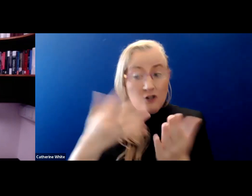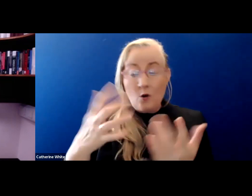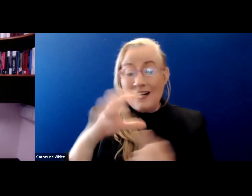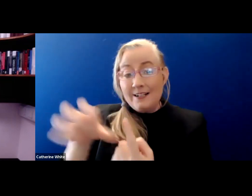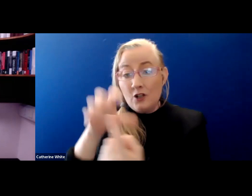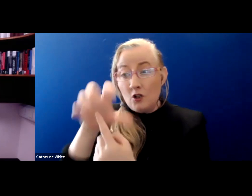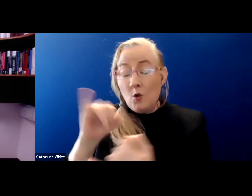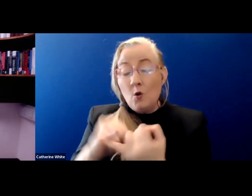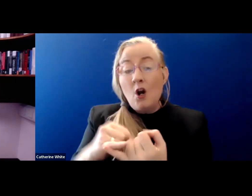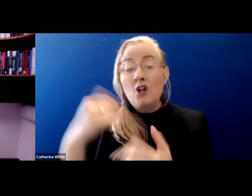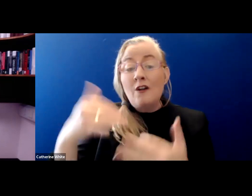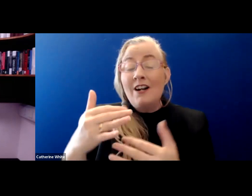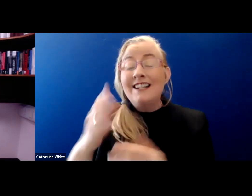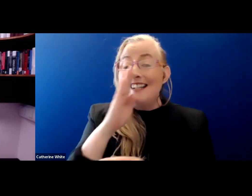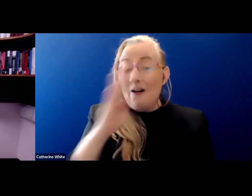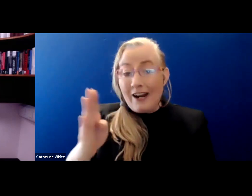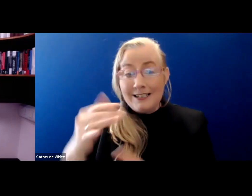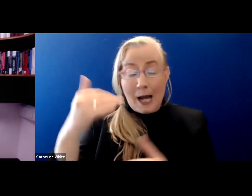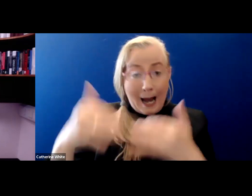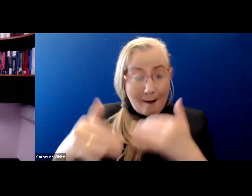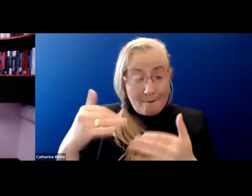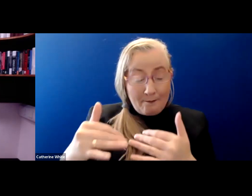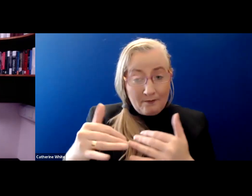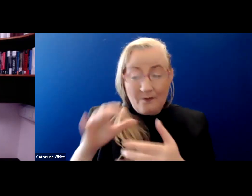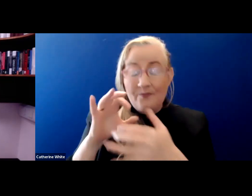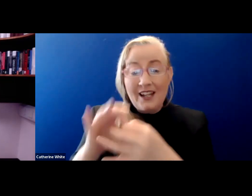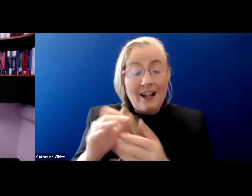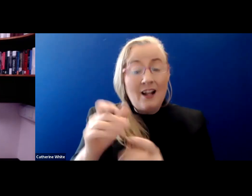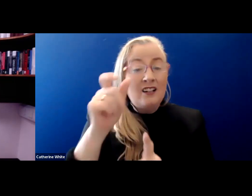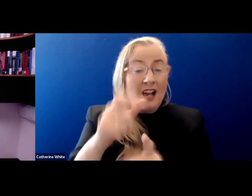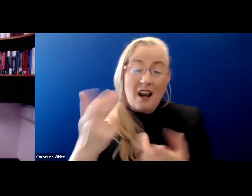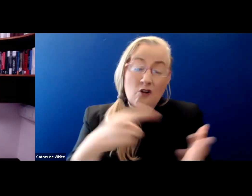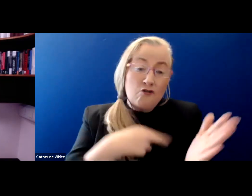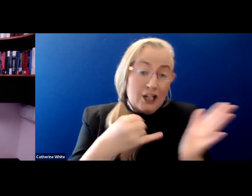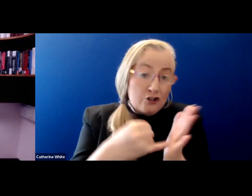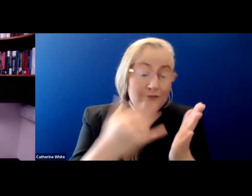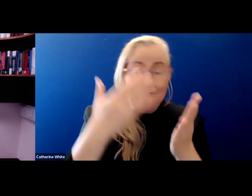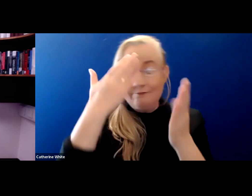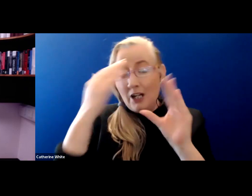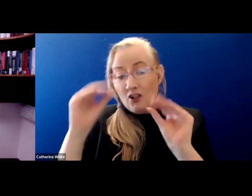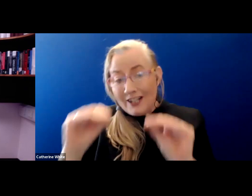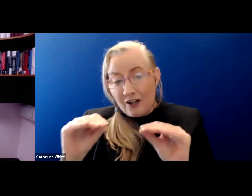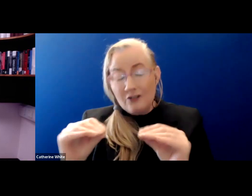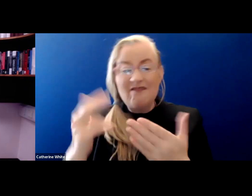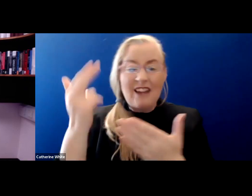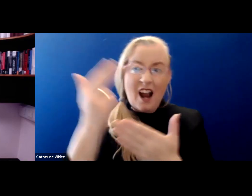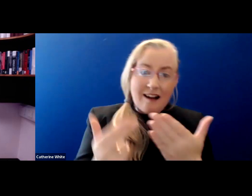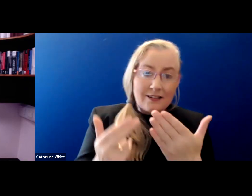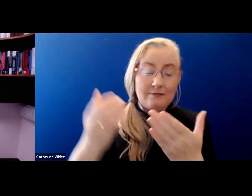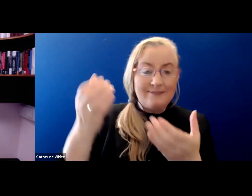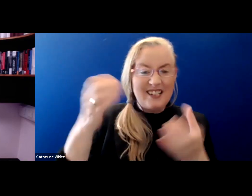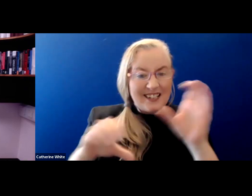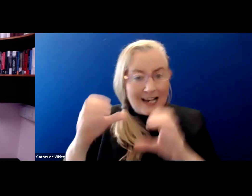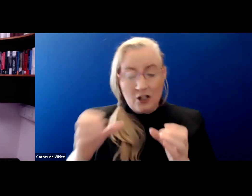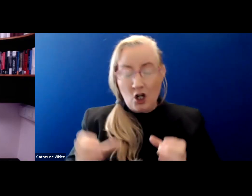who have suffered direct harm to property directed to various purposes: religion, education, art, science,